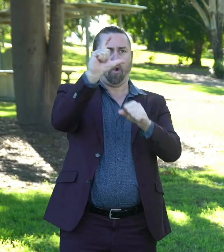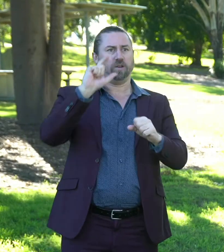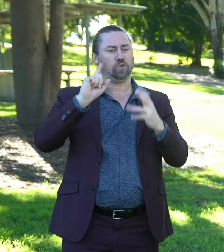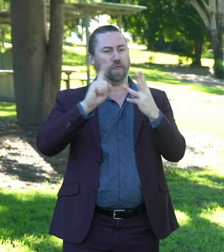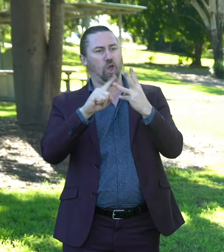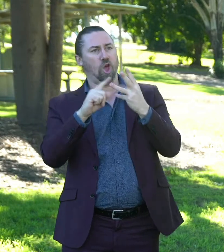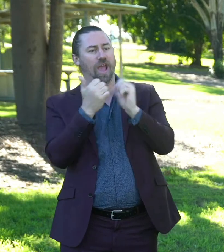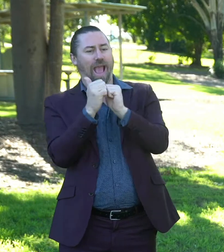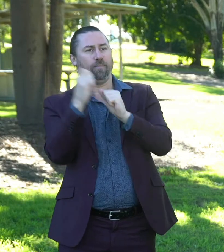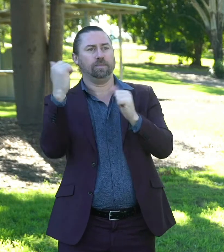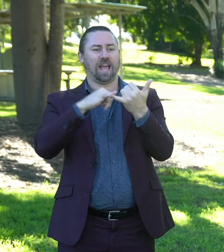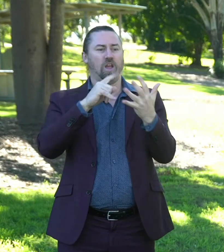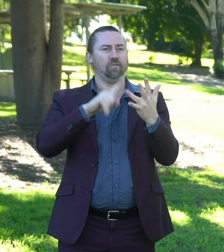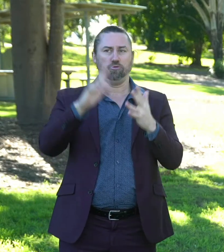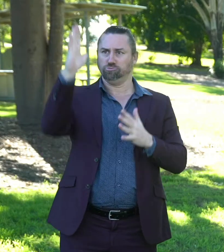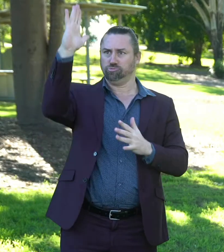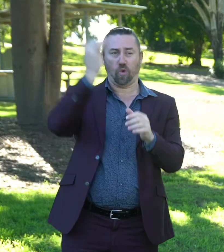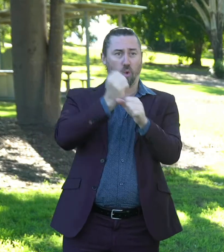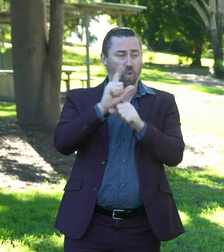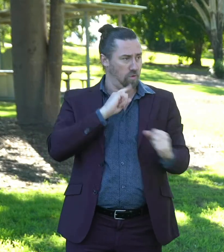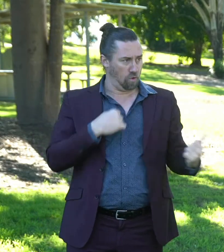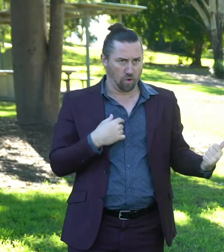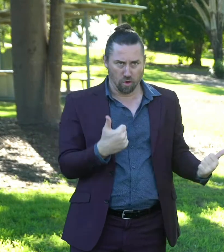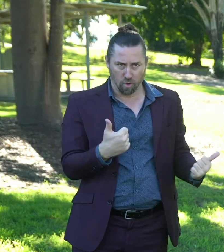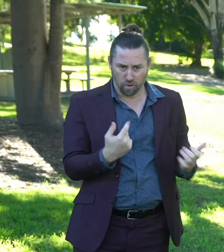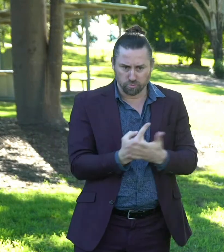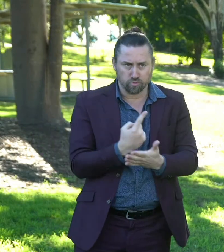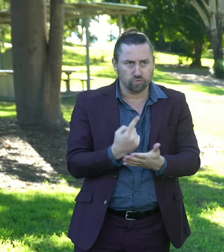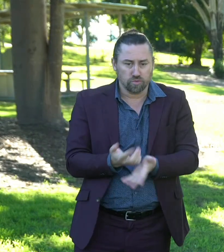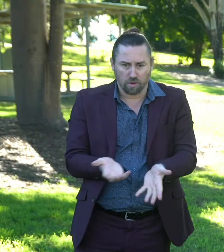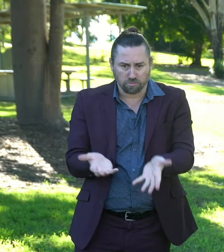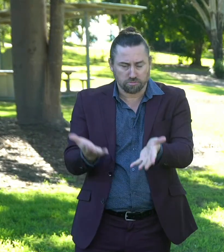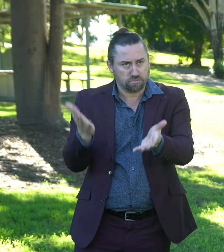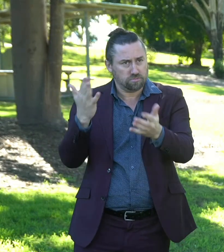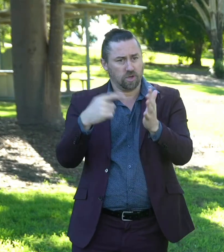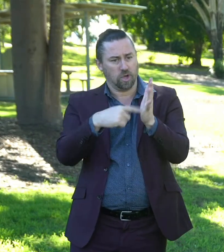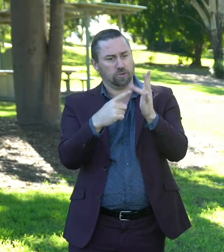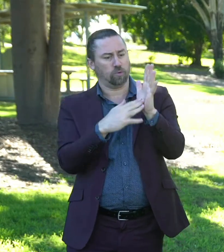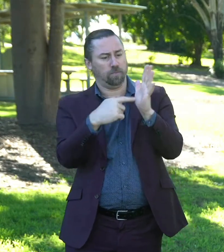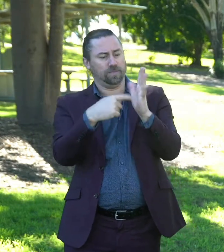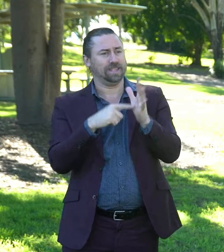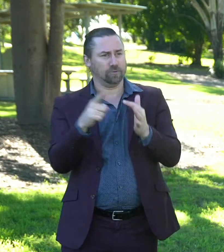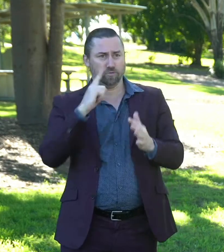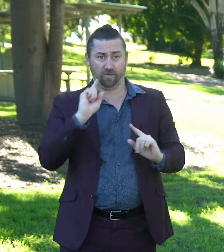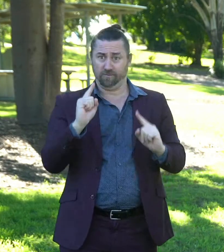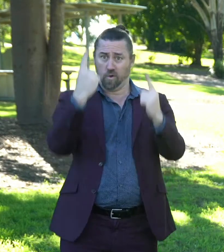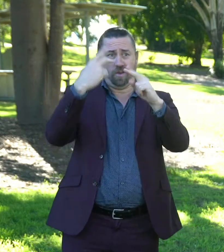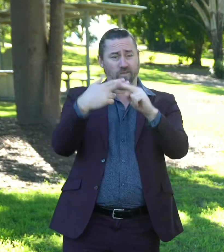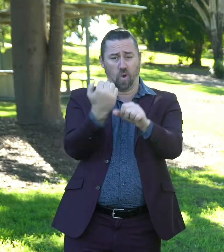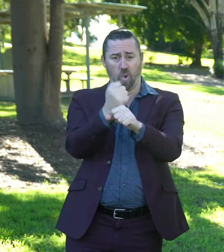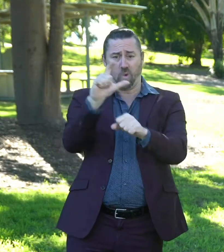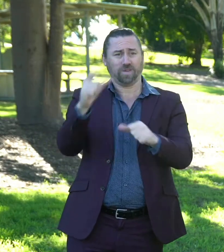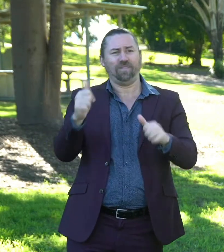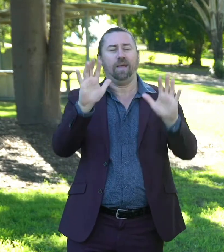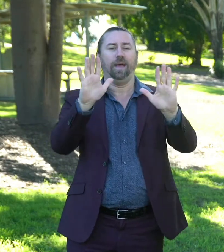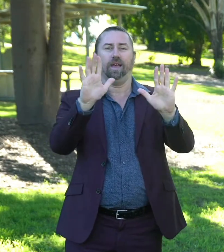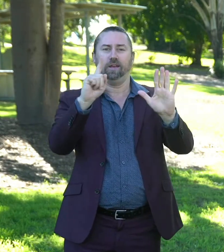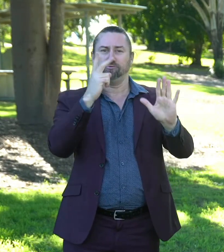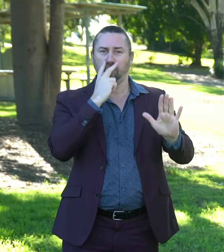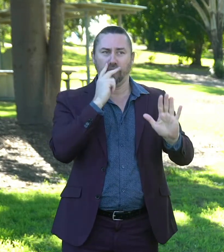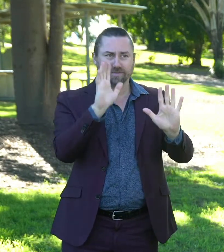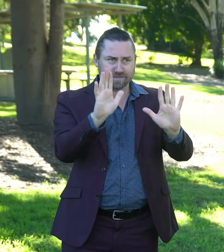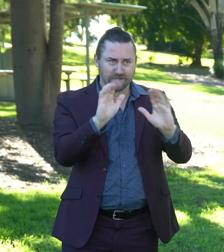Look, I think that would be a great opportunity as well. So that'd be the first time that the Gold Coast has hosted that. But let's get through the game